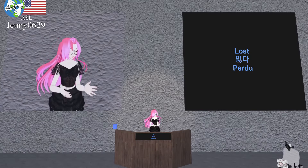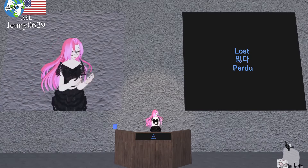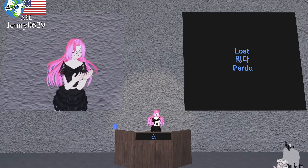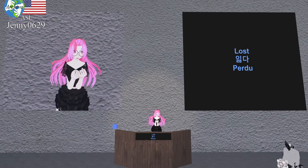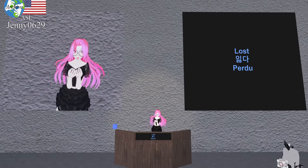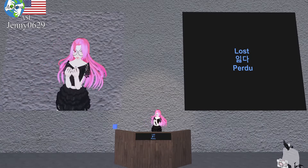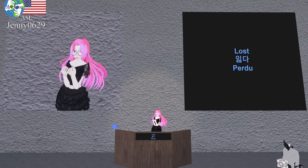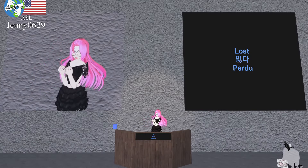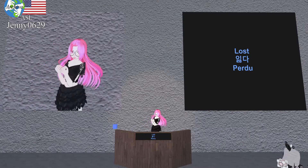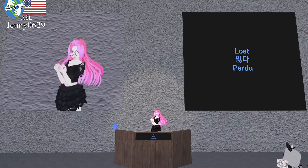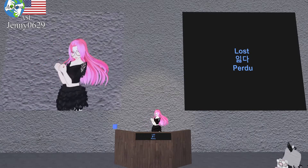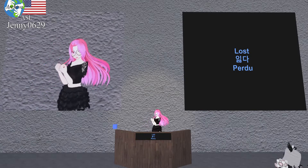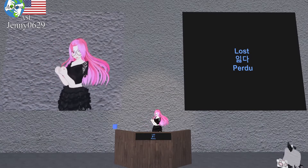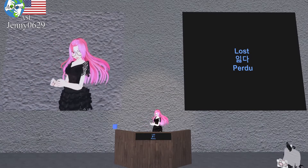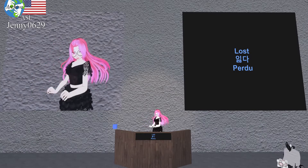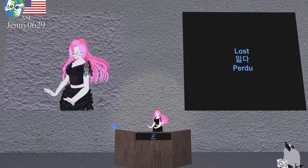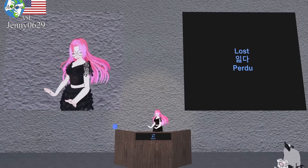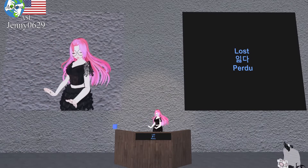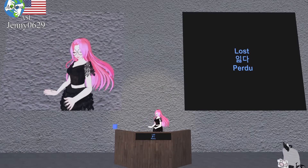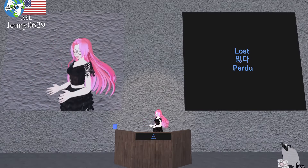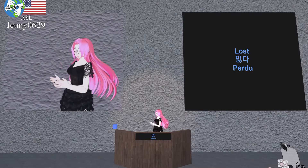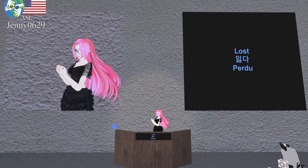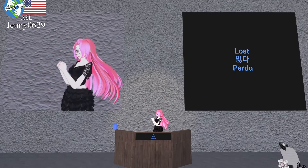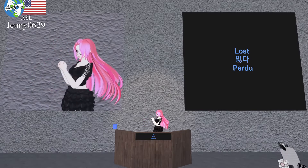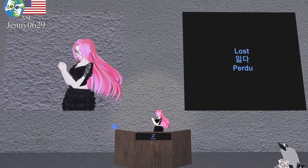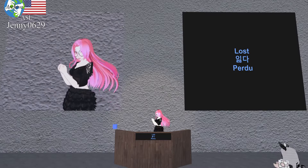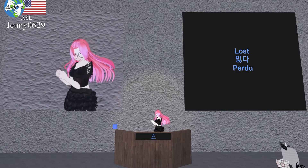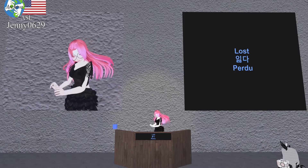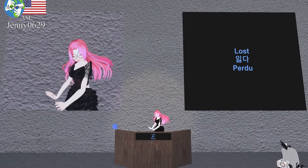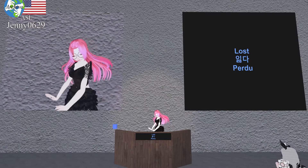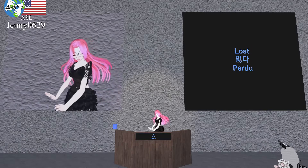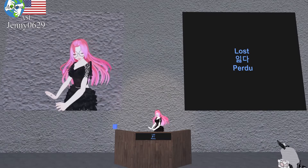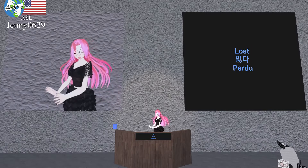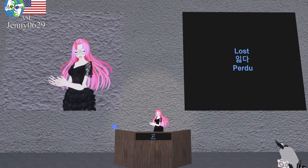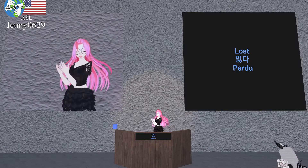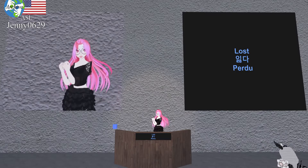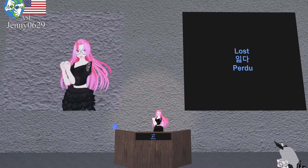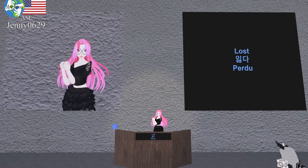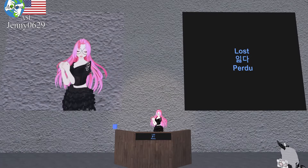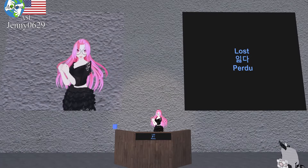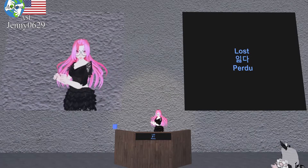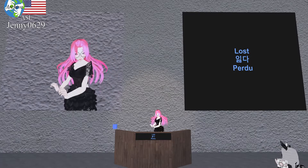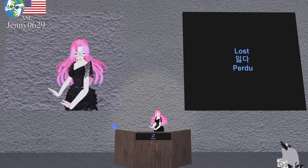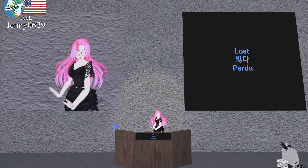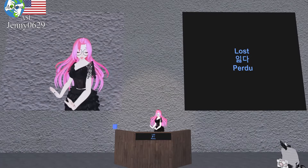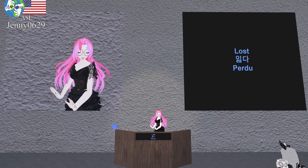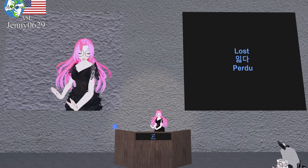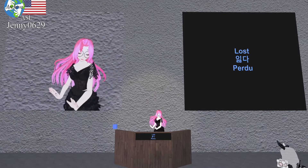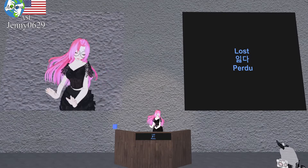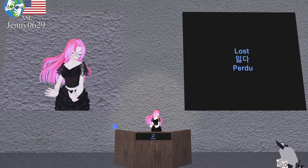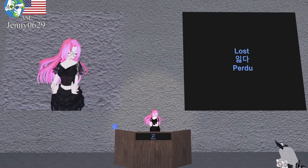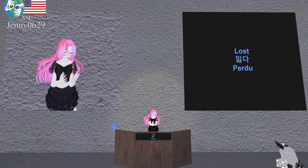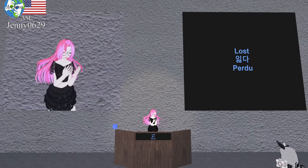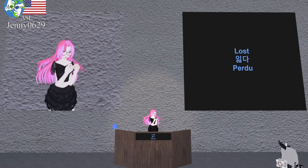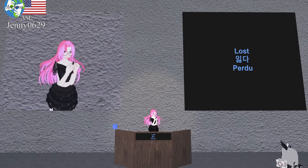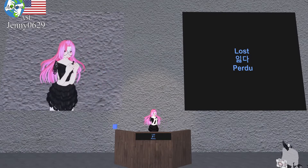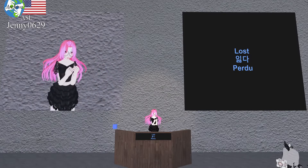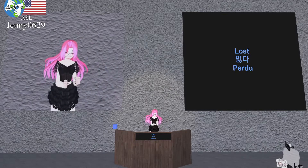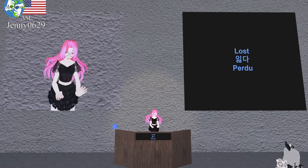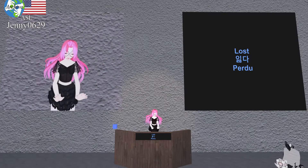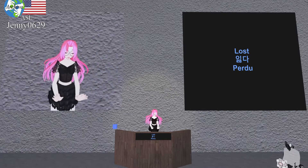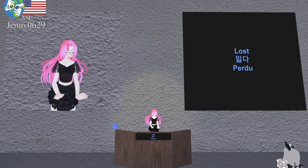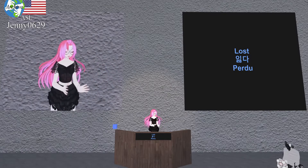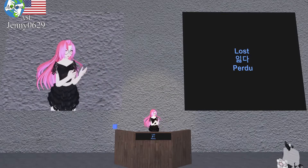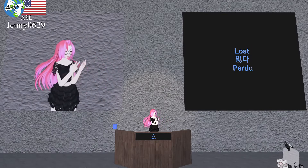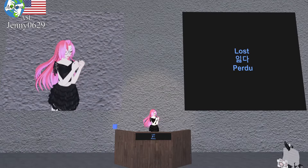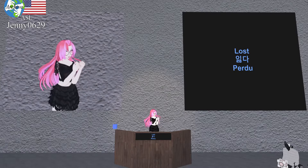let it go. Imagine you have something in your hands, and you're going straight down. You have it in your hands, so you let it go.